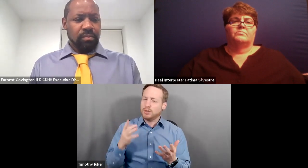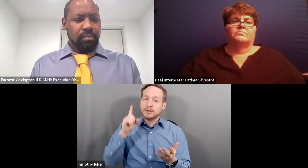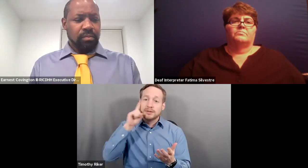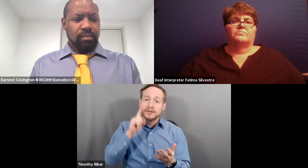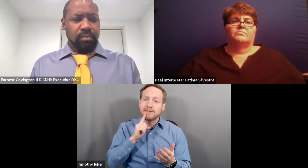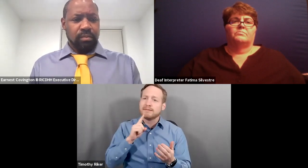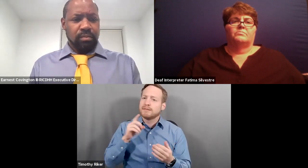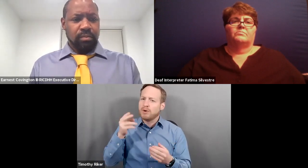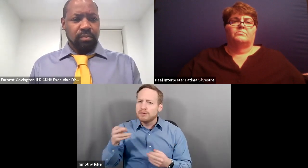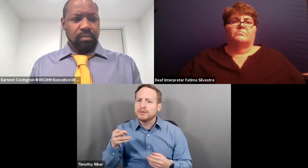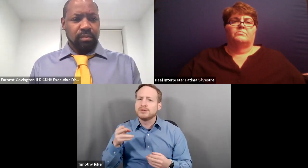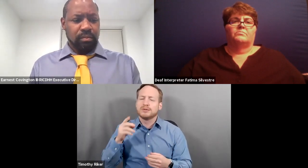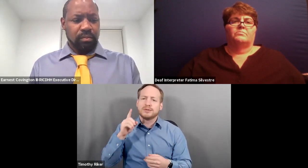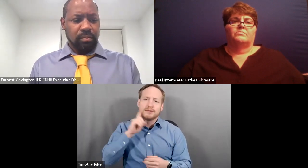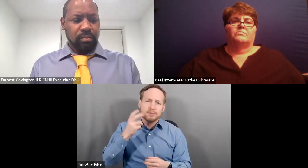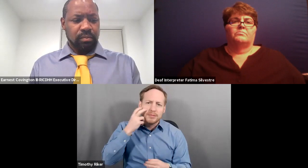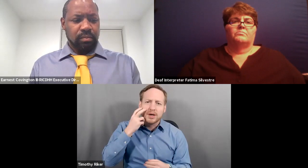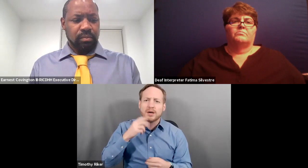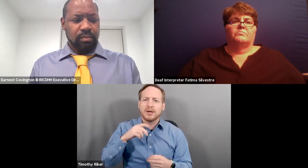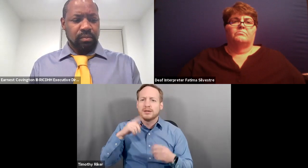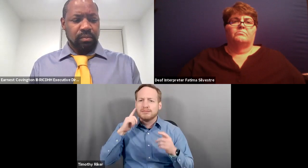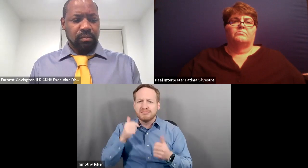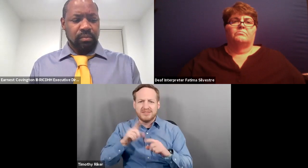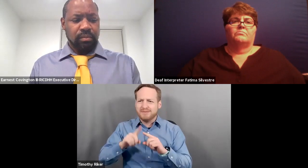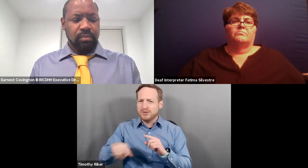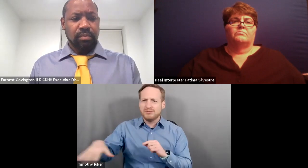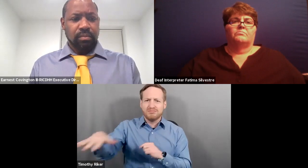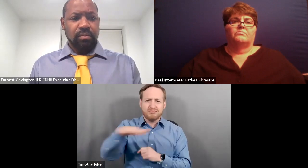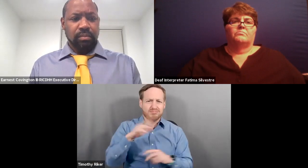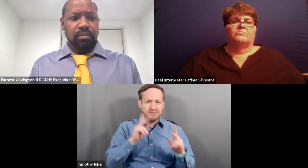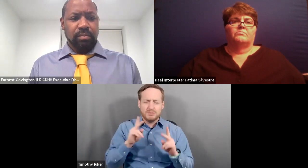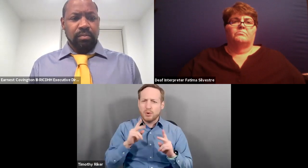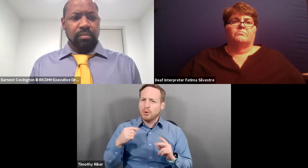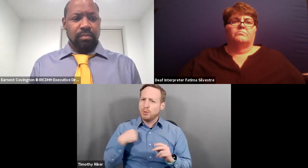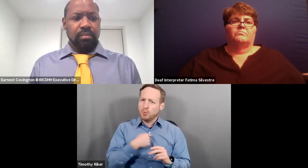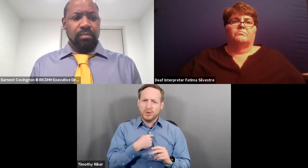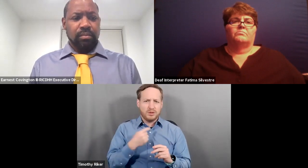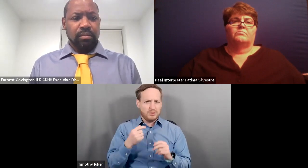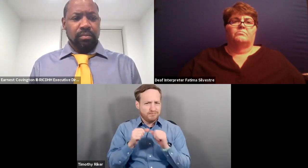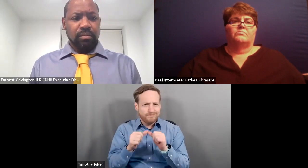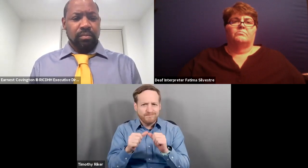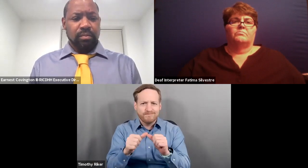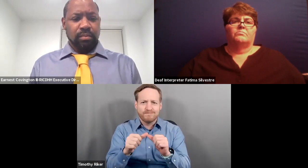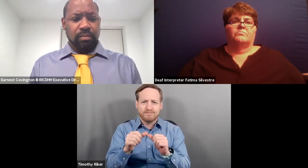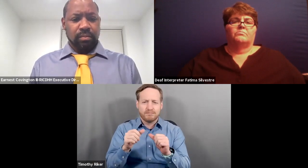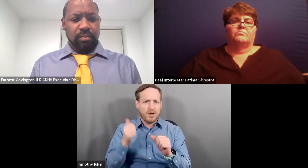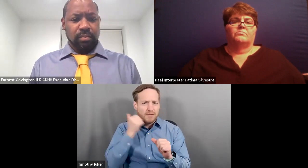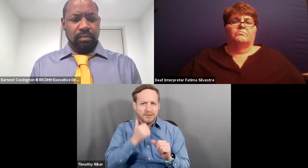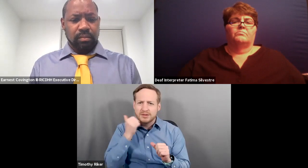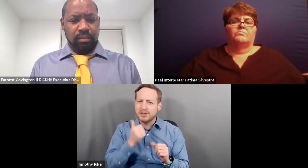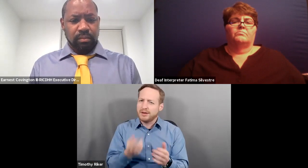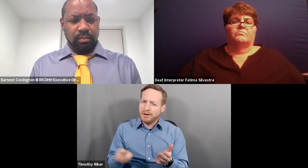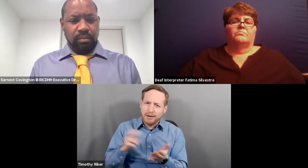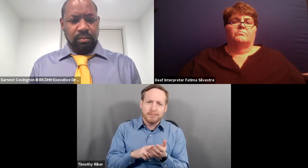we've been able to keep going, which is great. Deaf, hard of hearing, deaf blind, late deafened,